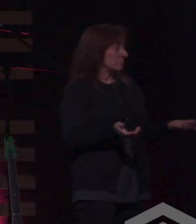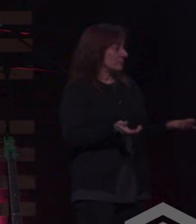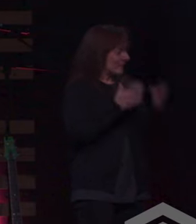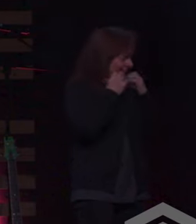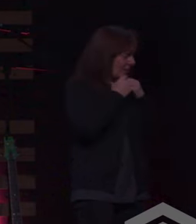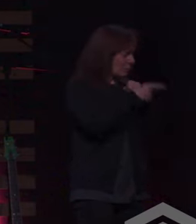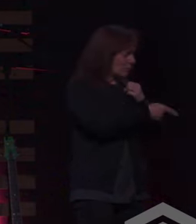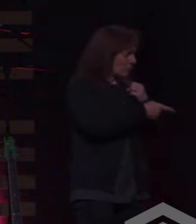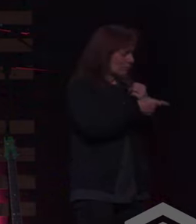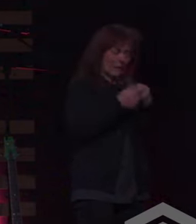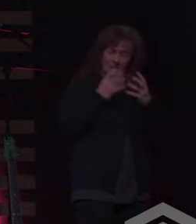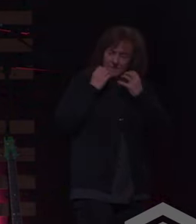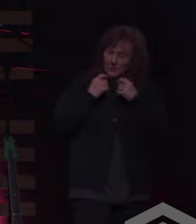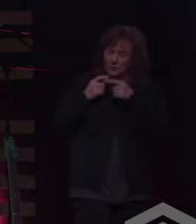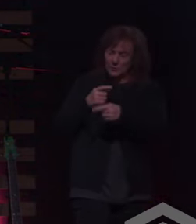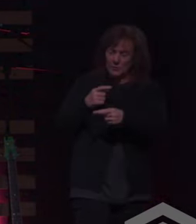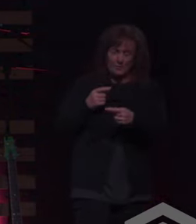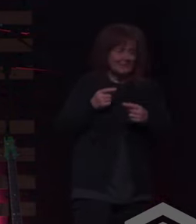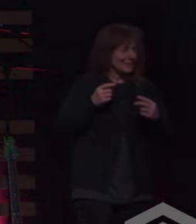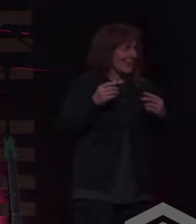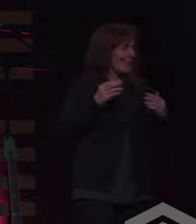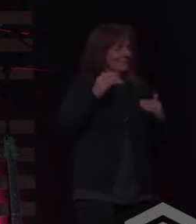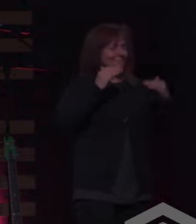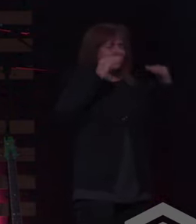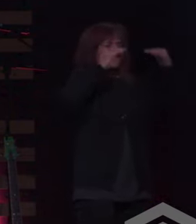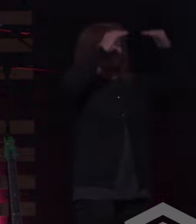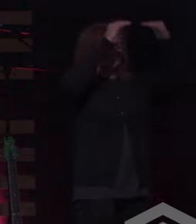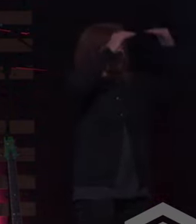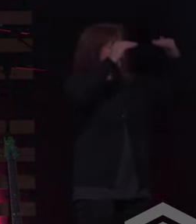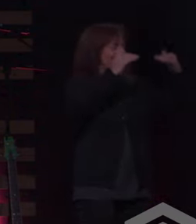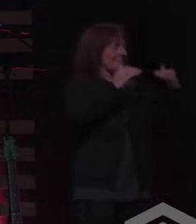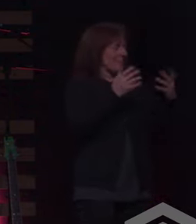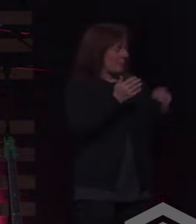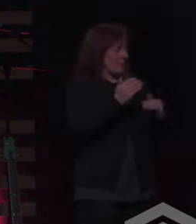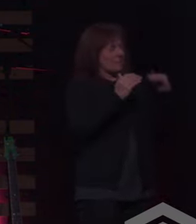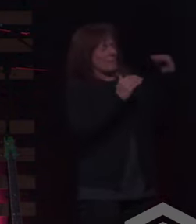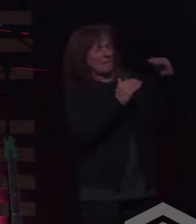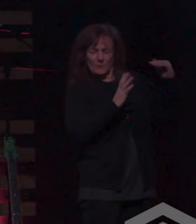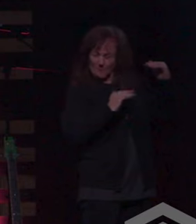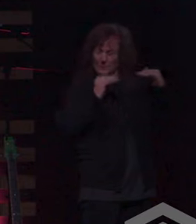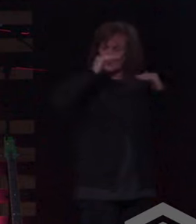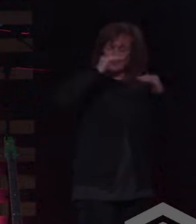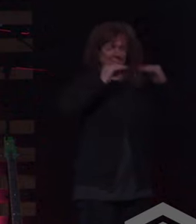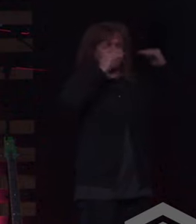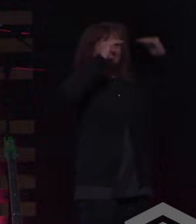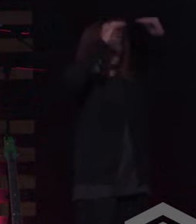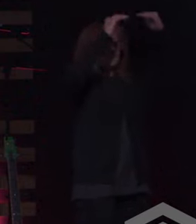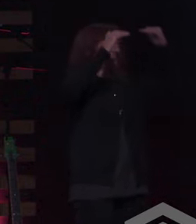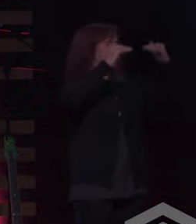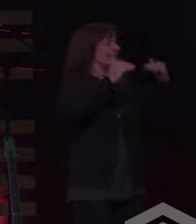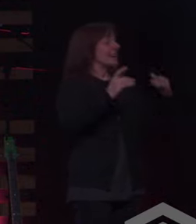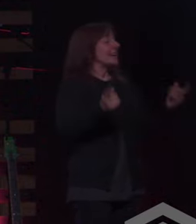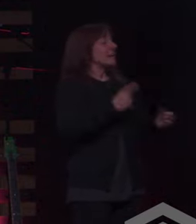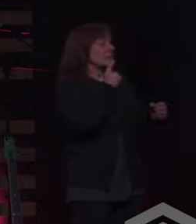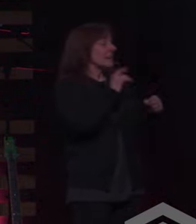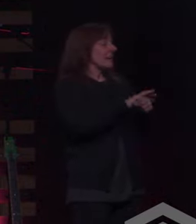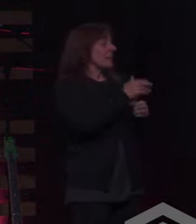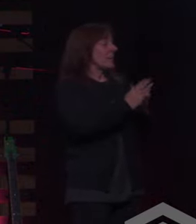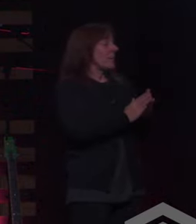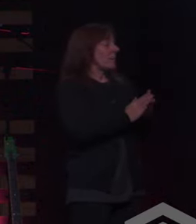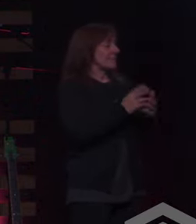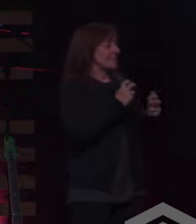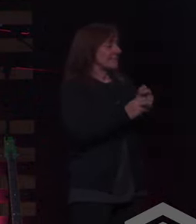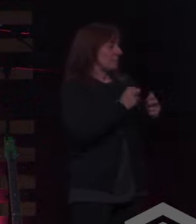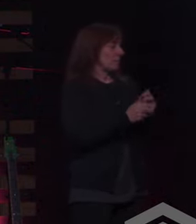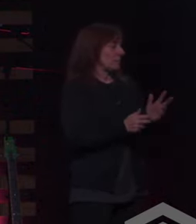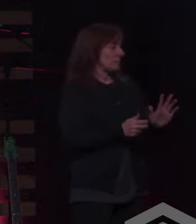any relationship, if I'm seeking to value them above myself. Here's the covenant part that gets really